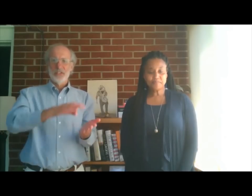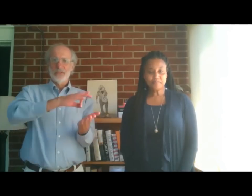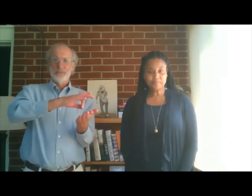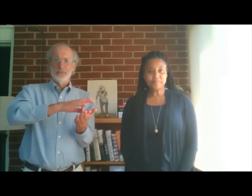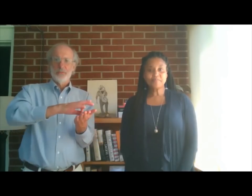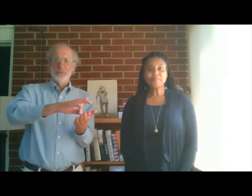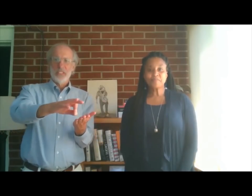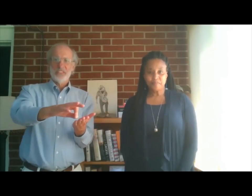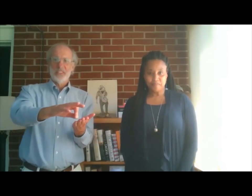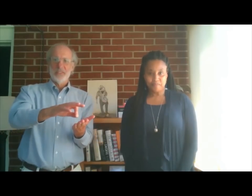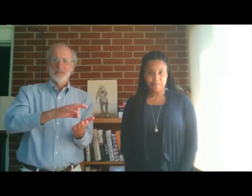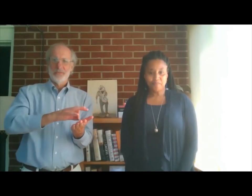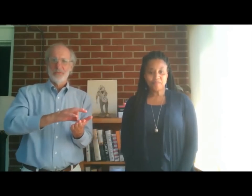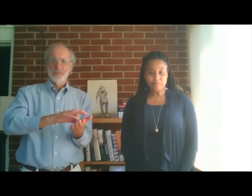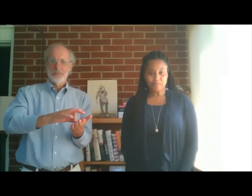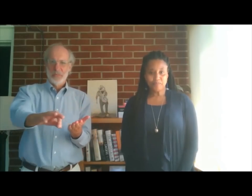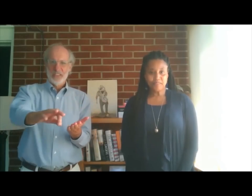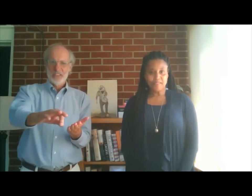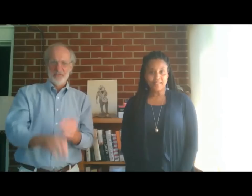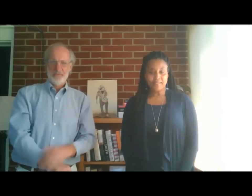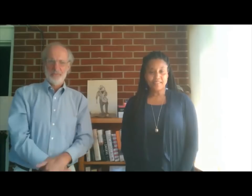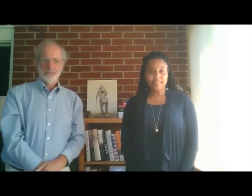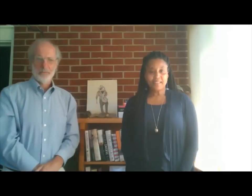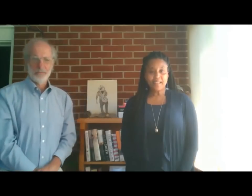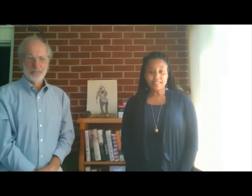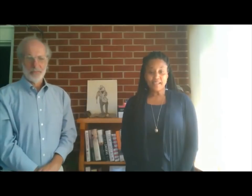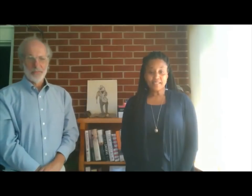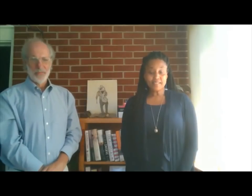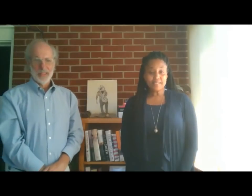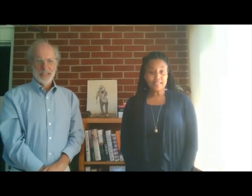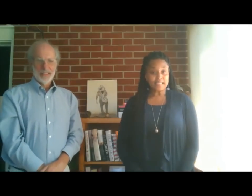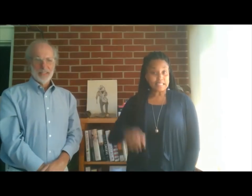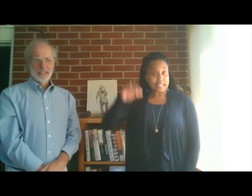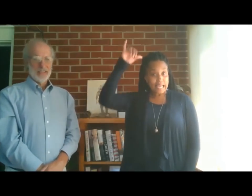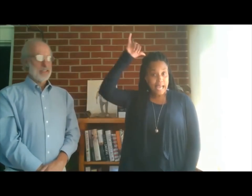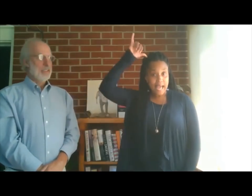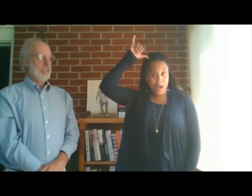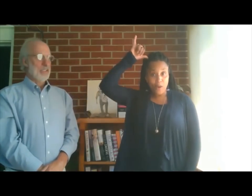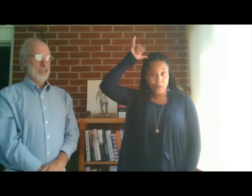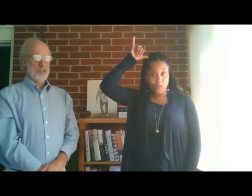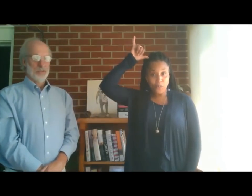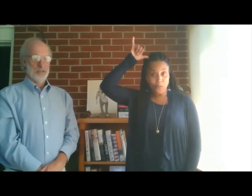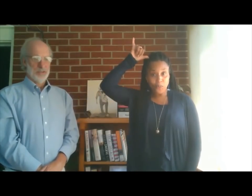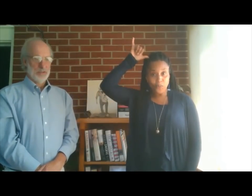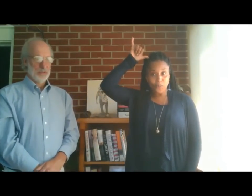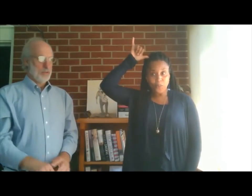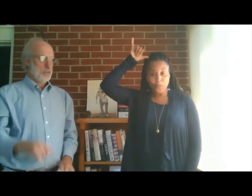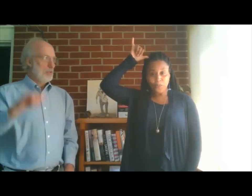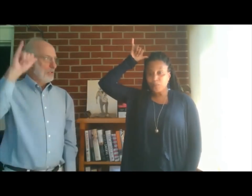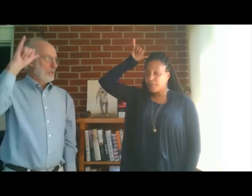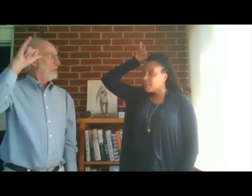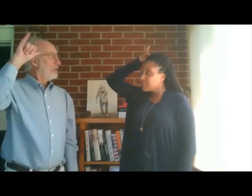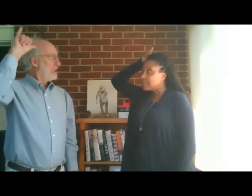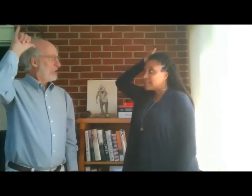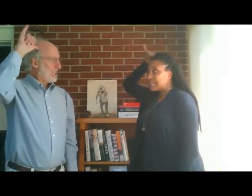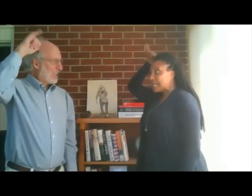Did you do it? Pencil. Pencil. And next is cow.